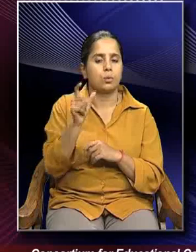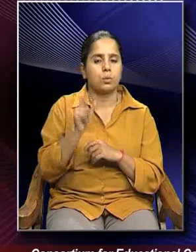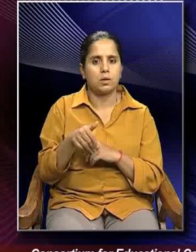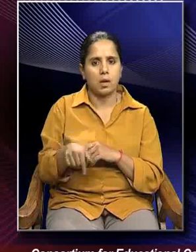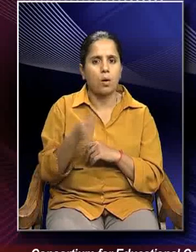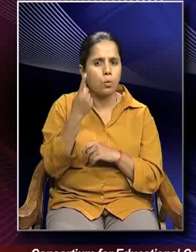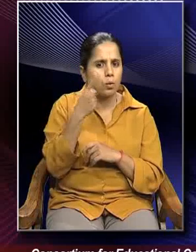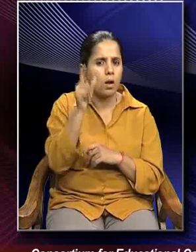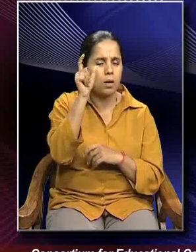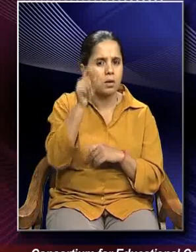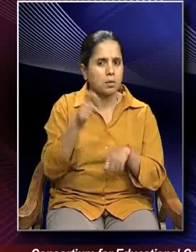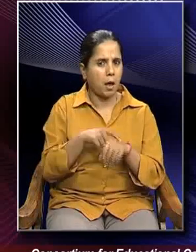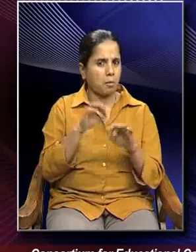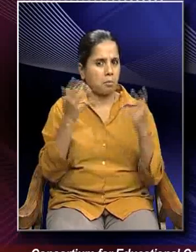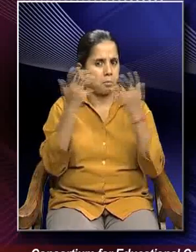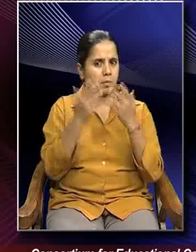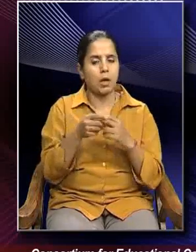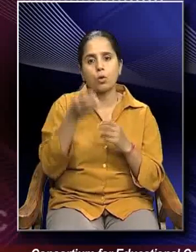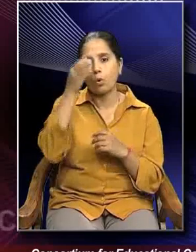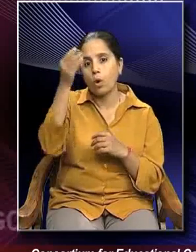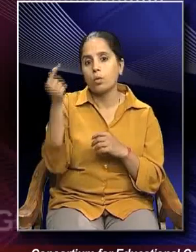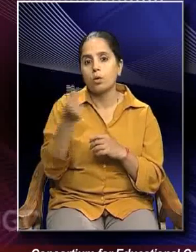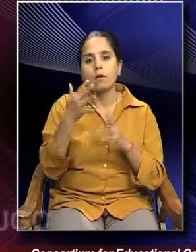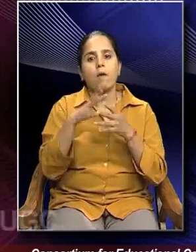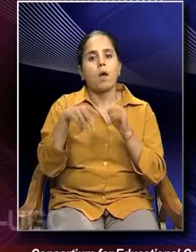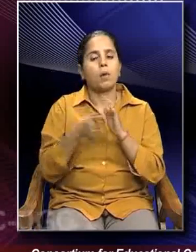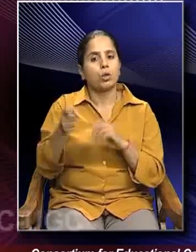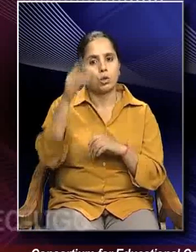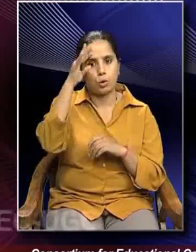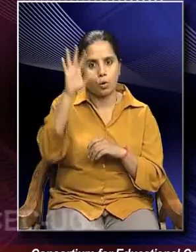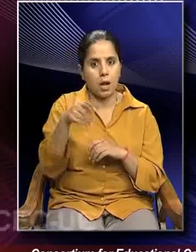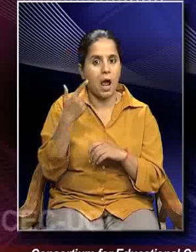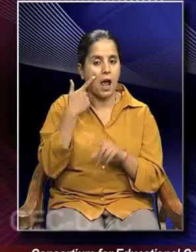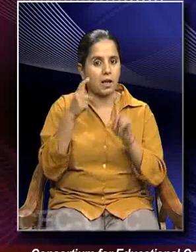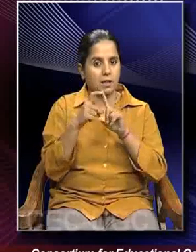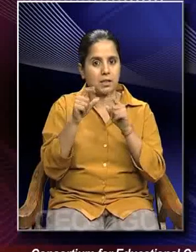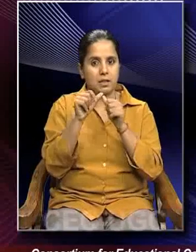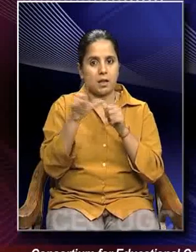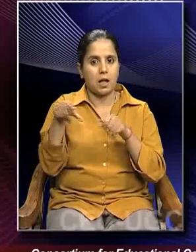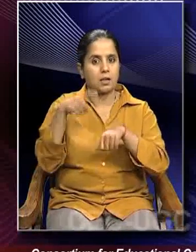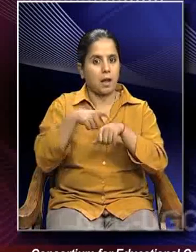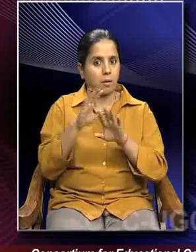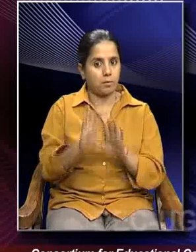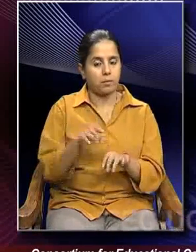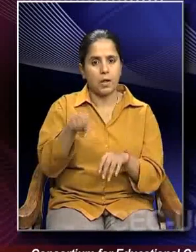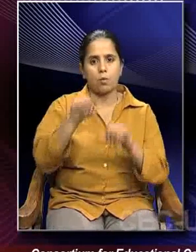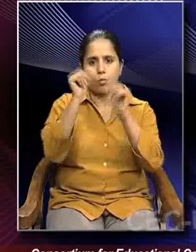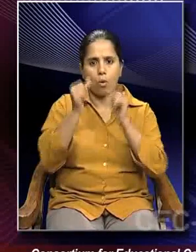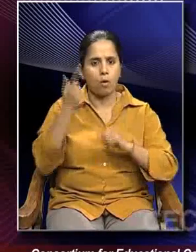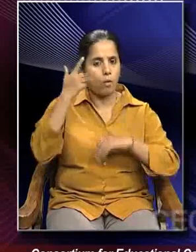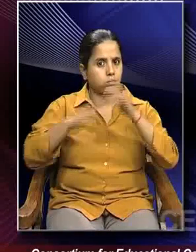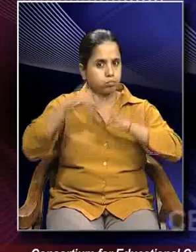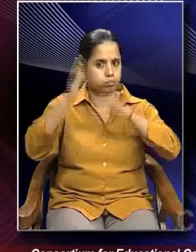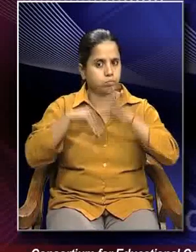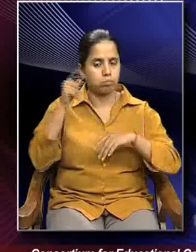ideal type is a concept used in Weber's theory to refer to models, construct. In order